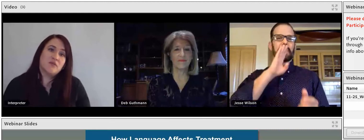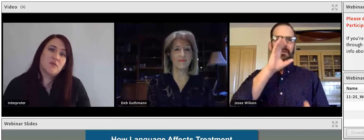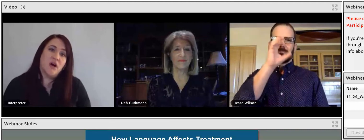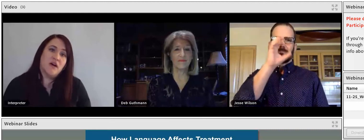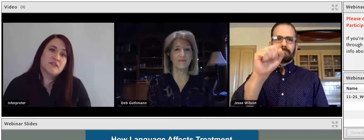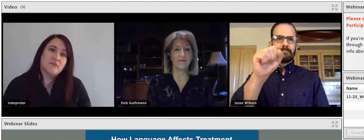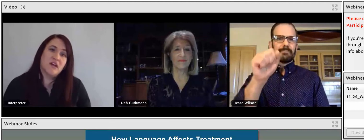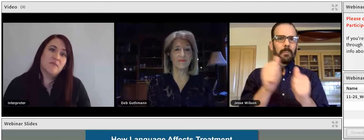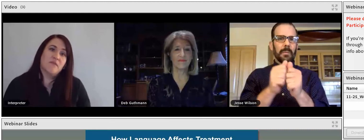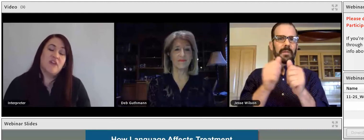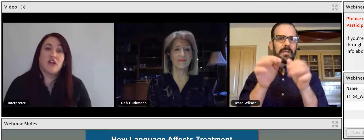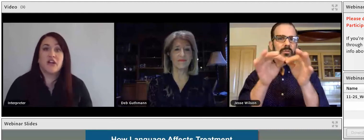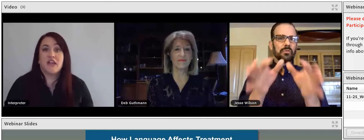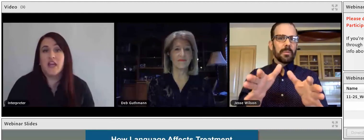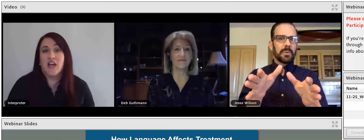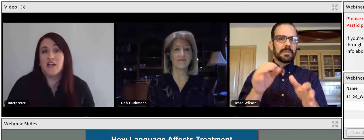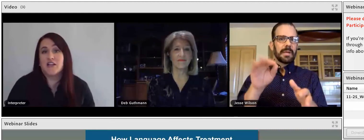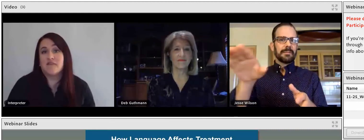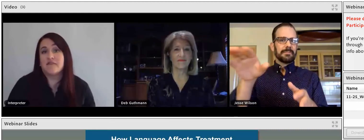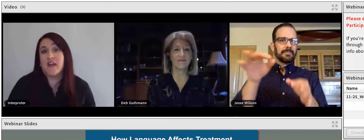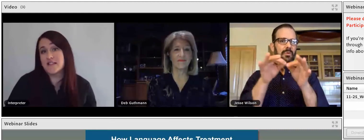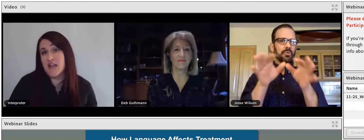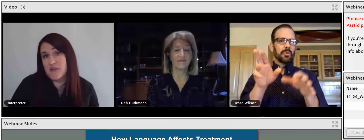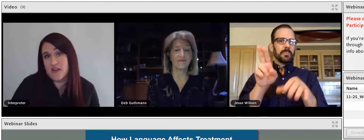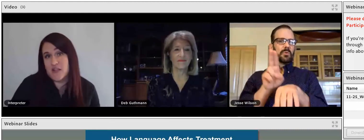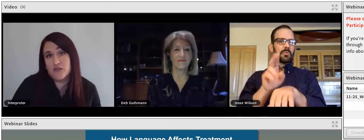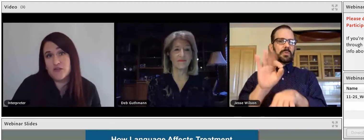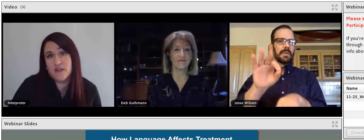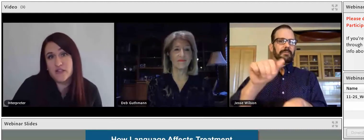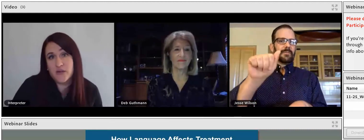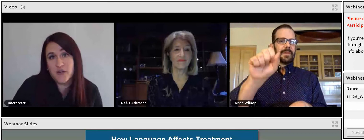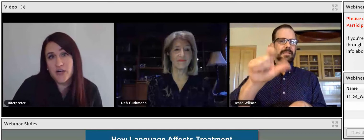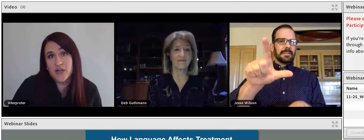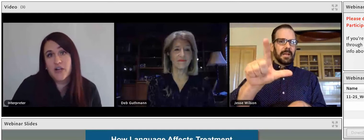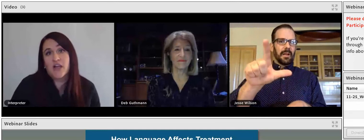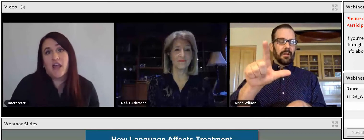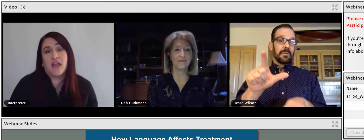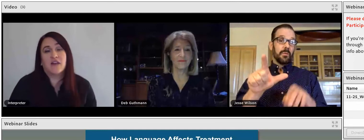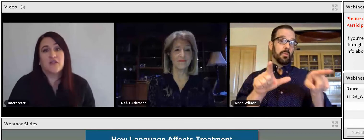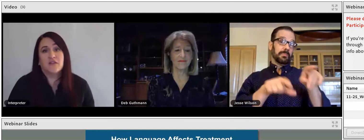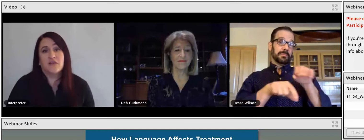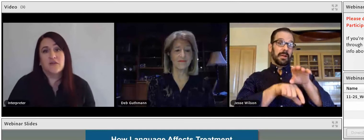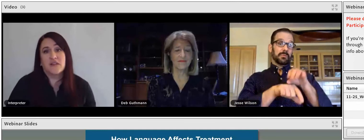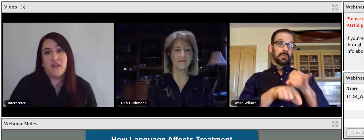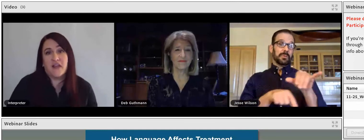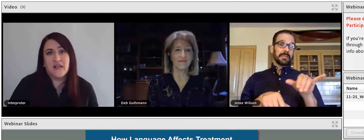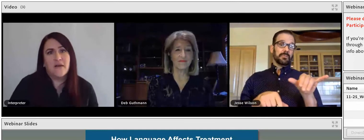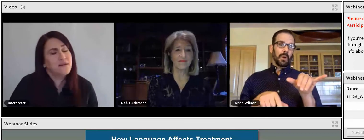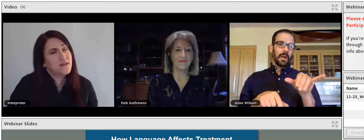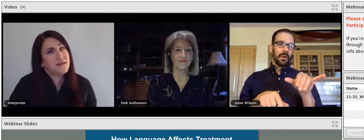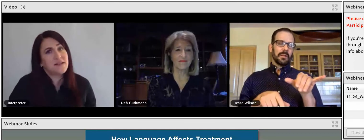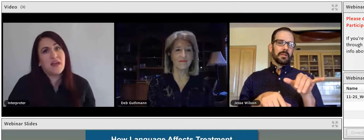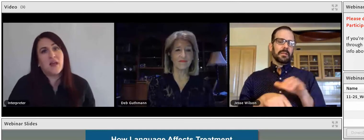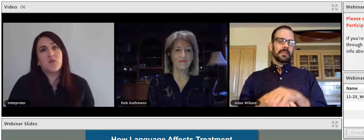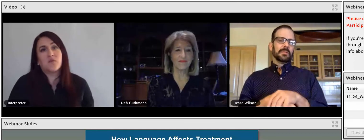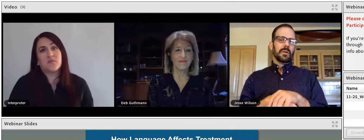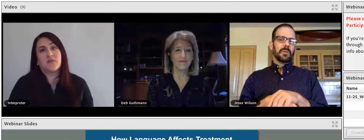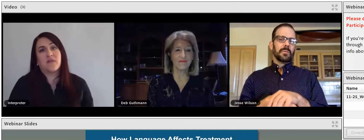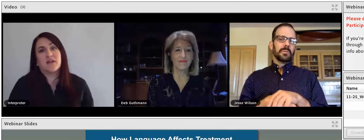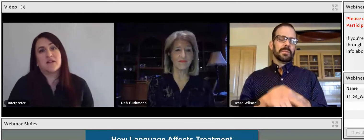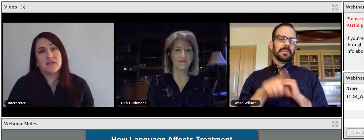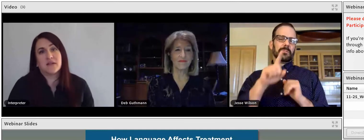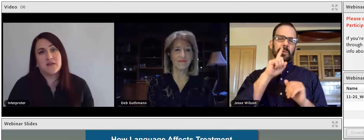Also, hearing people in groups will often become very fascinated by the use of an interpreter and the use of ASL, and I